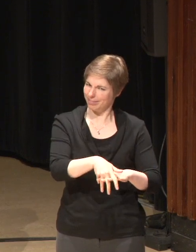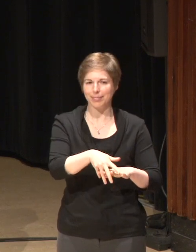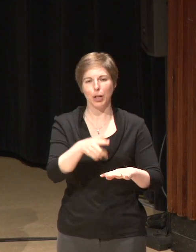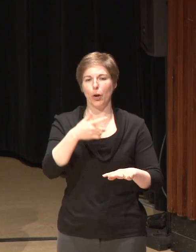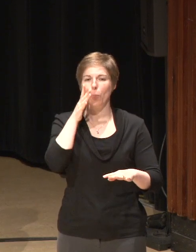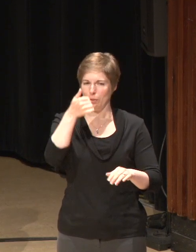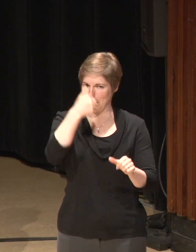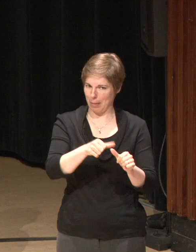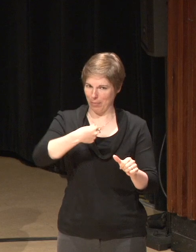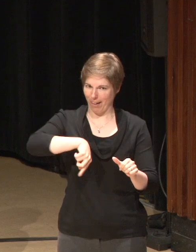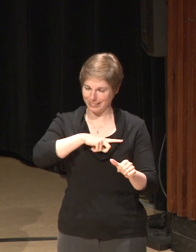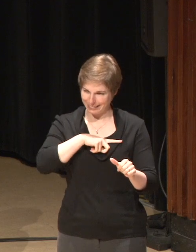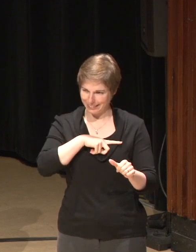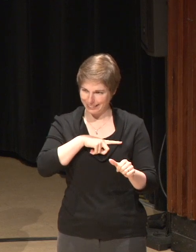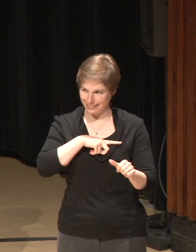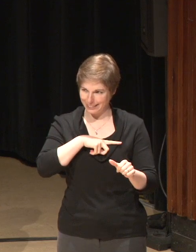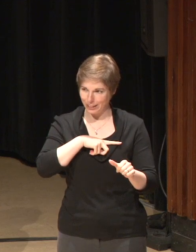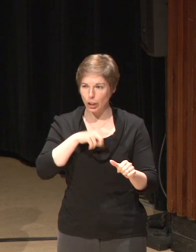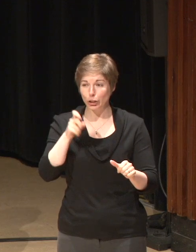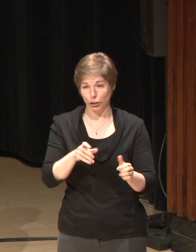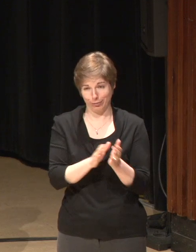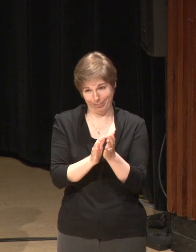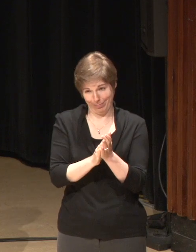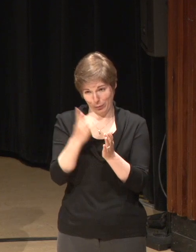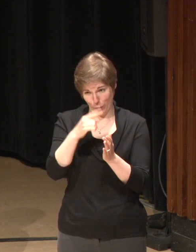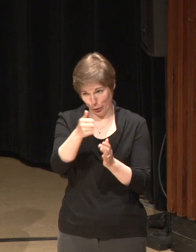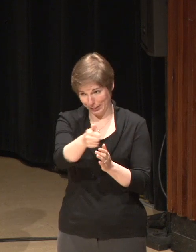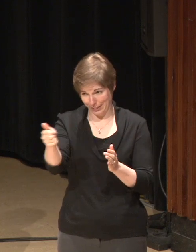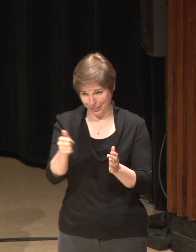Give yourselves a round of applause.